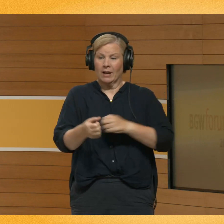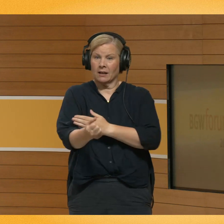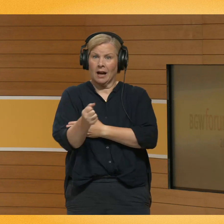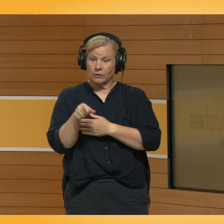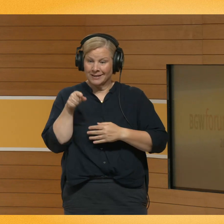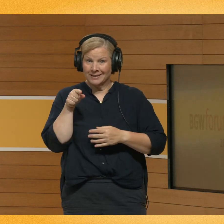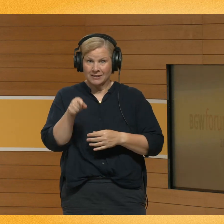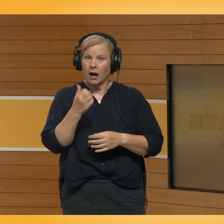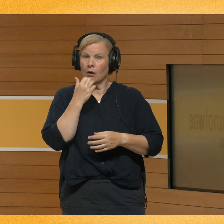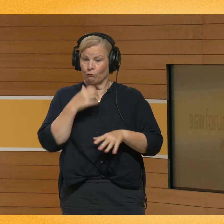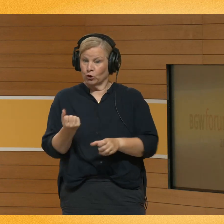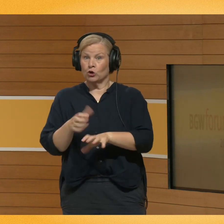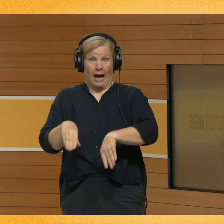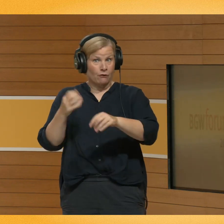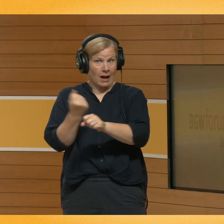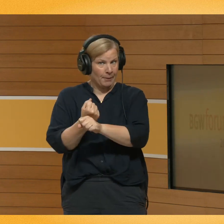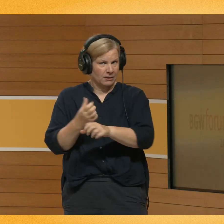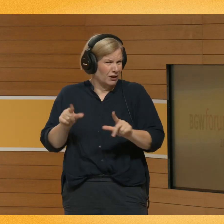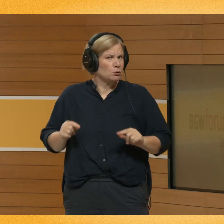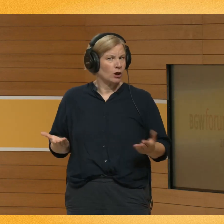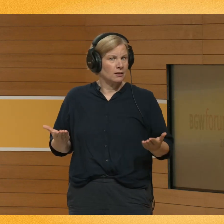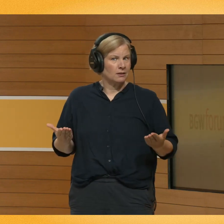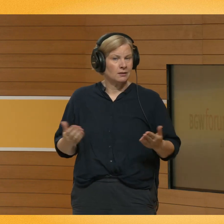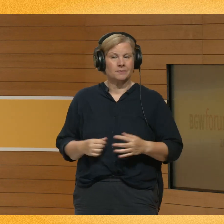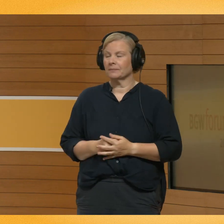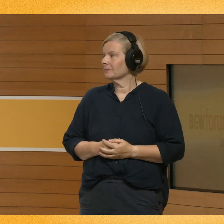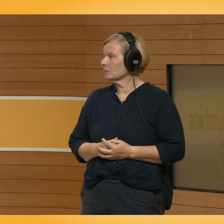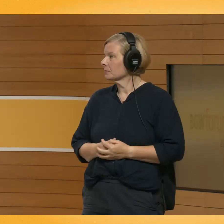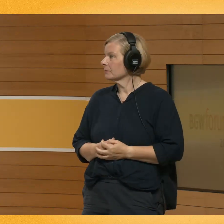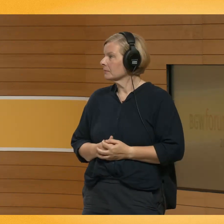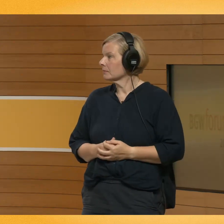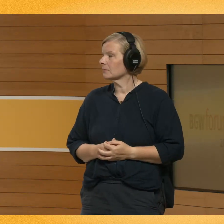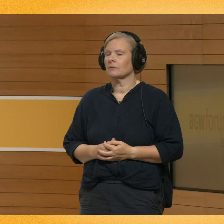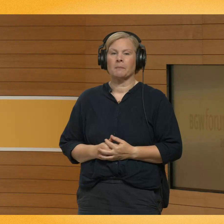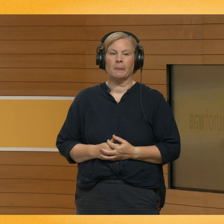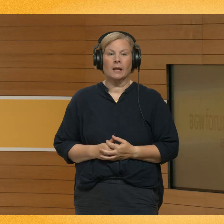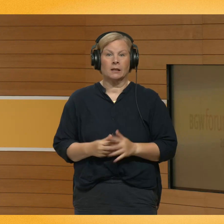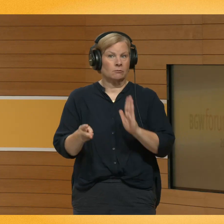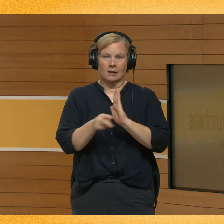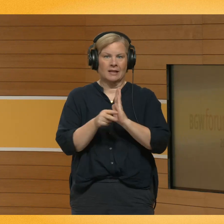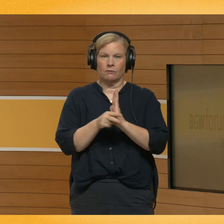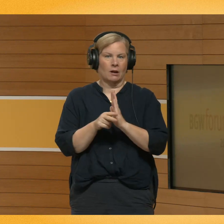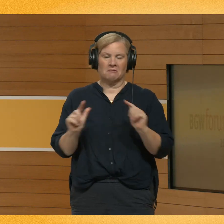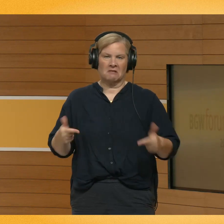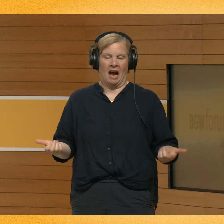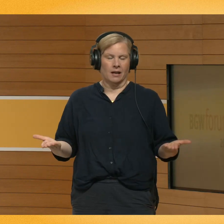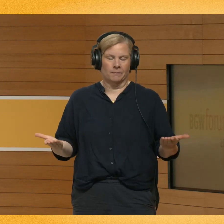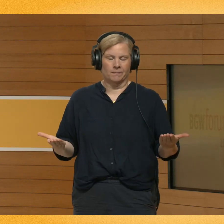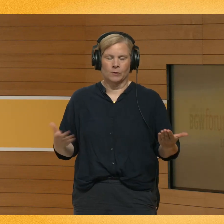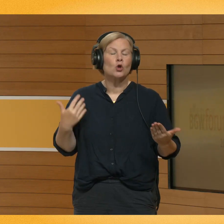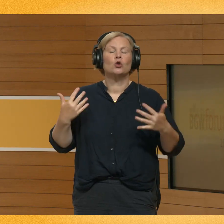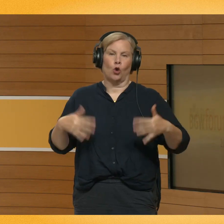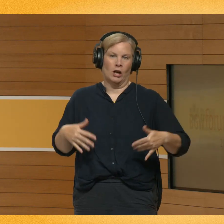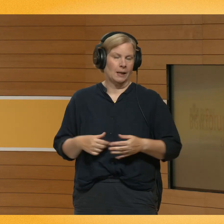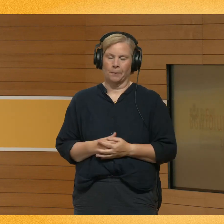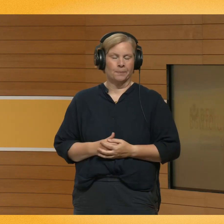I suppose none of us are magnet accredited hospitals. In the States, in America,